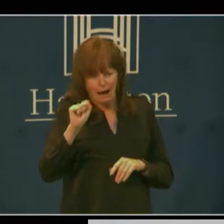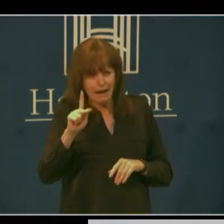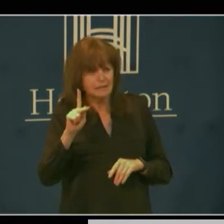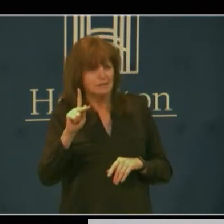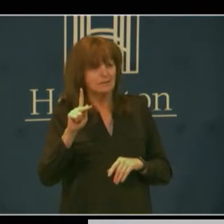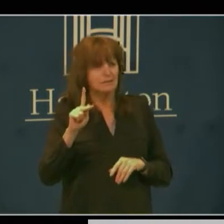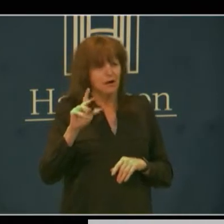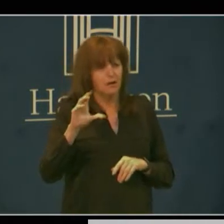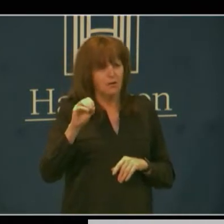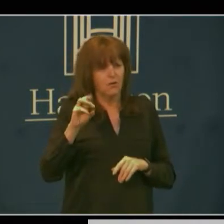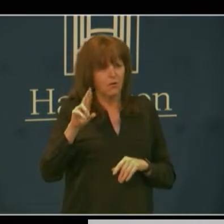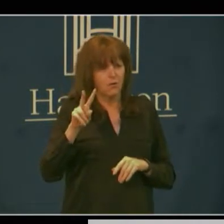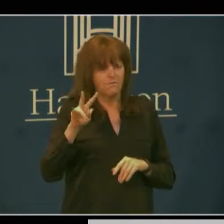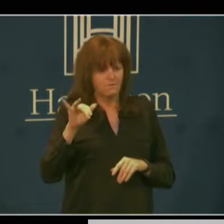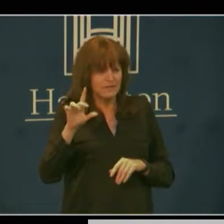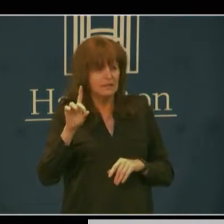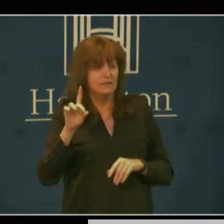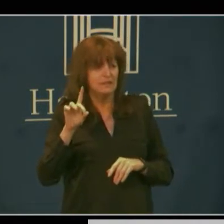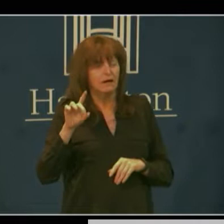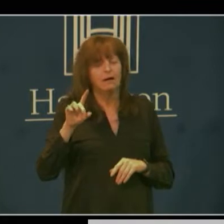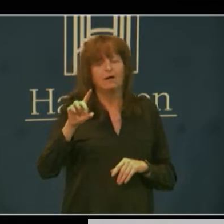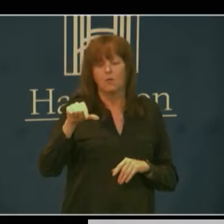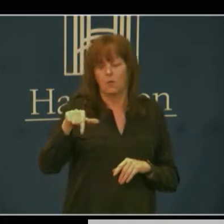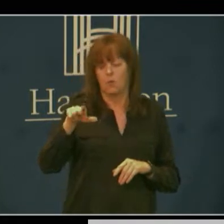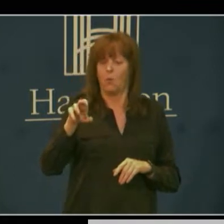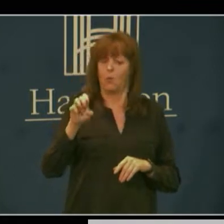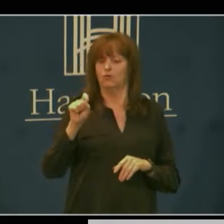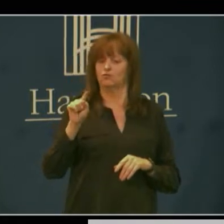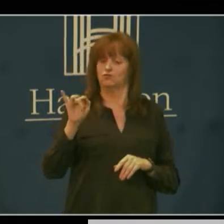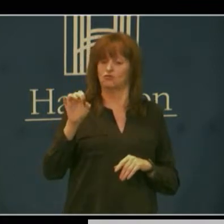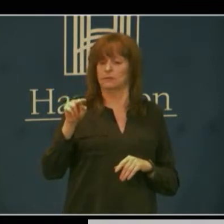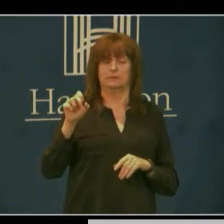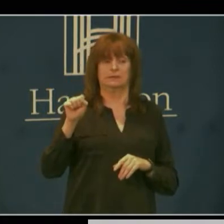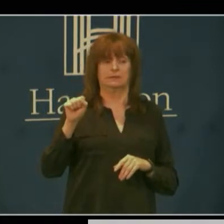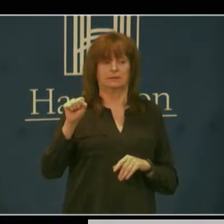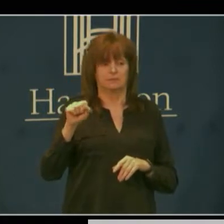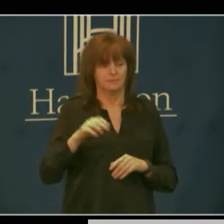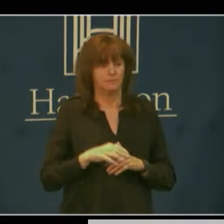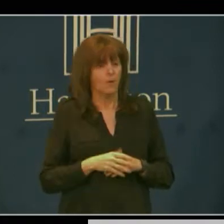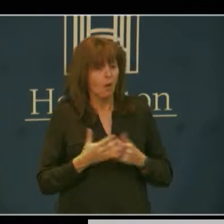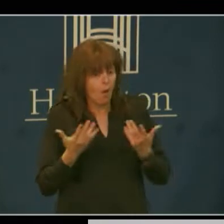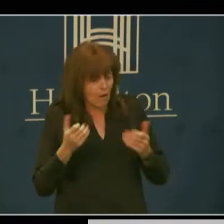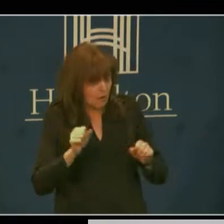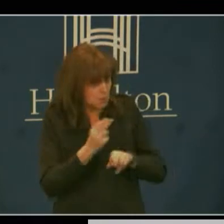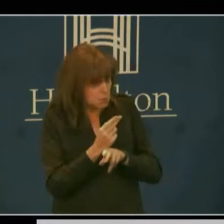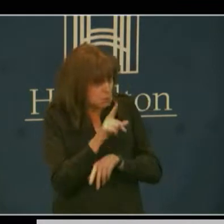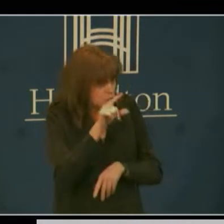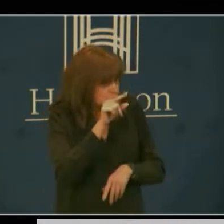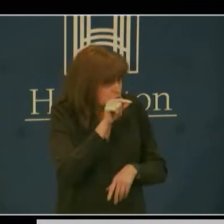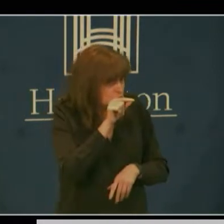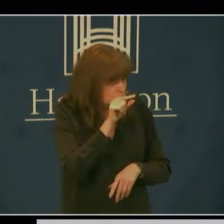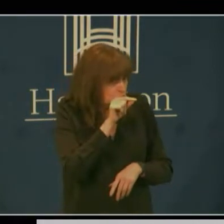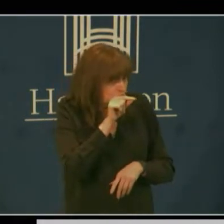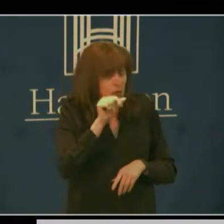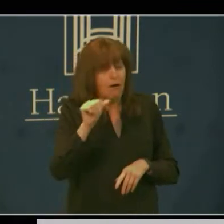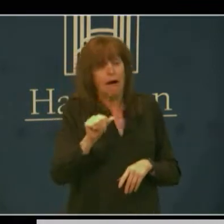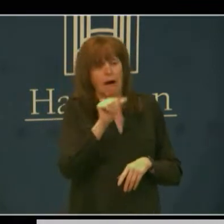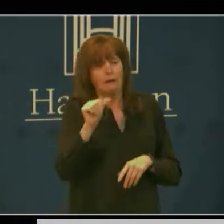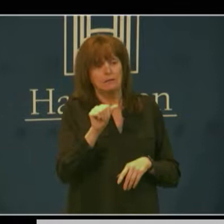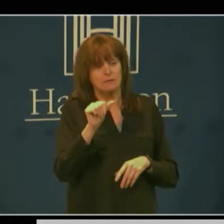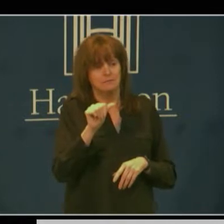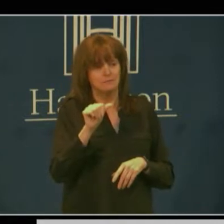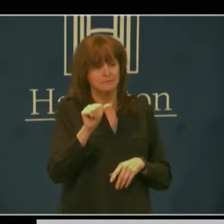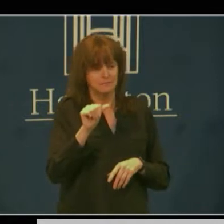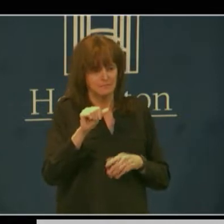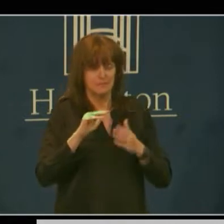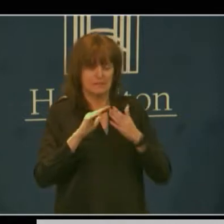www.hamilton.ca/askcovidquestions, or you can reach us on Twitter by tagging at City of Hamilton in your tweet. Now, the